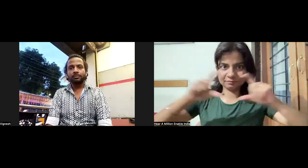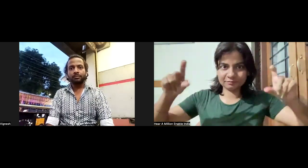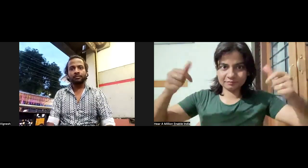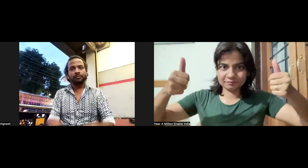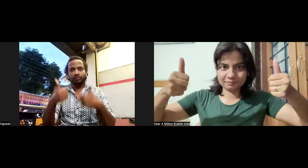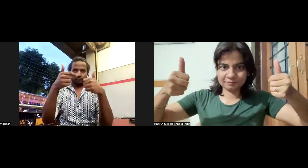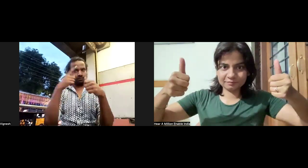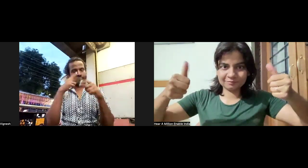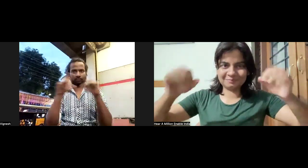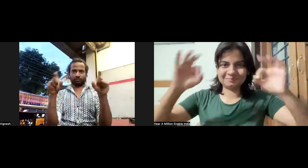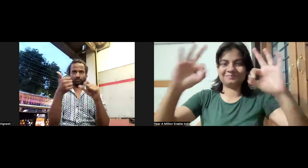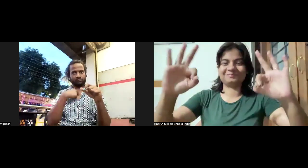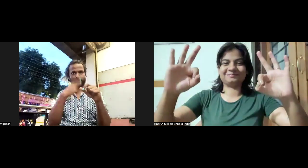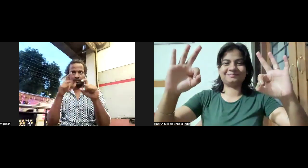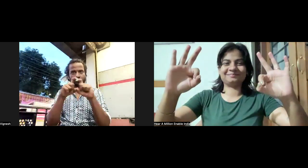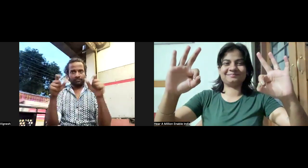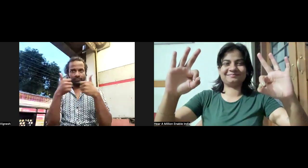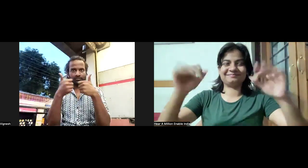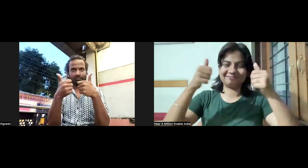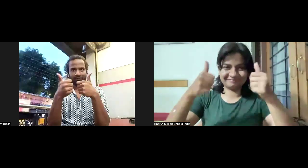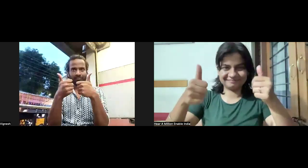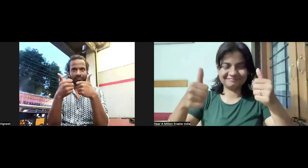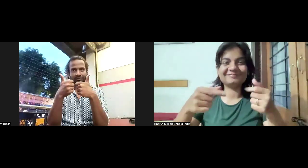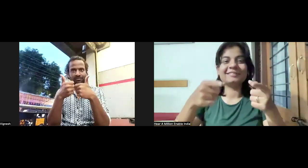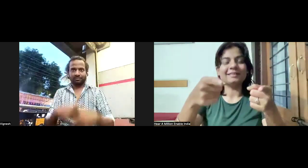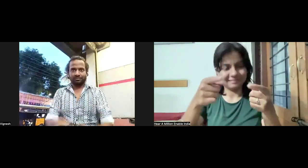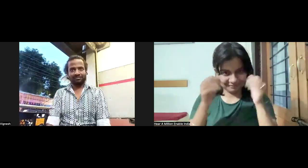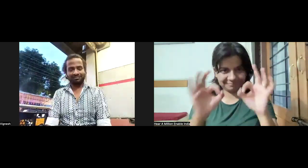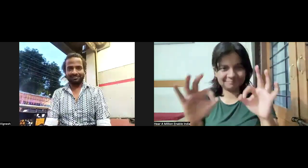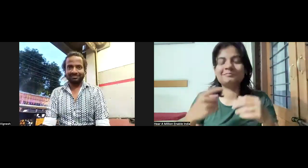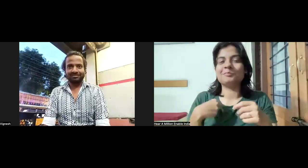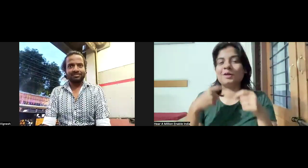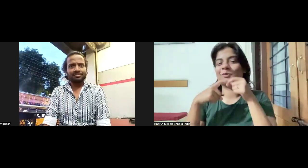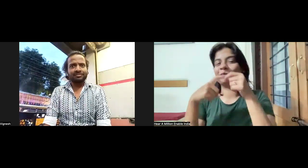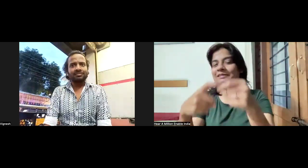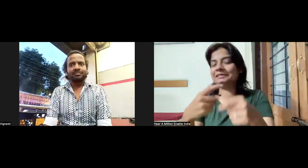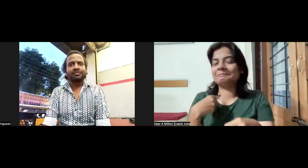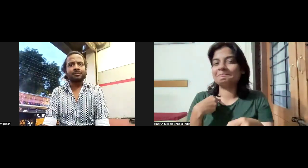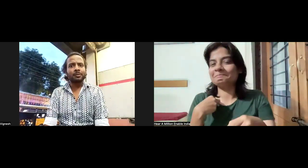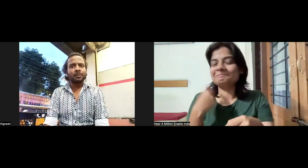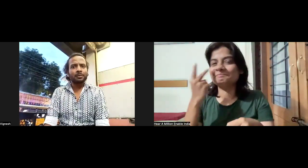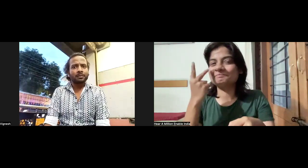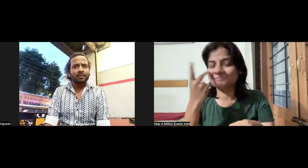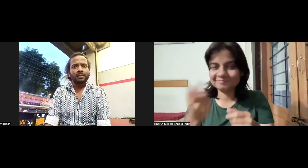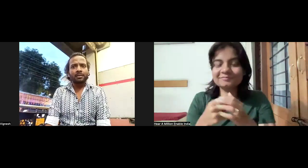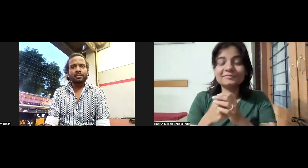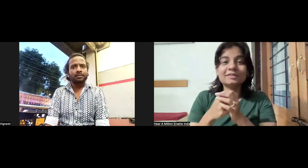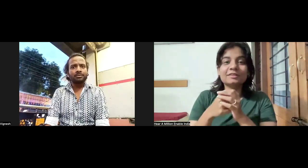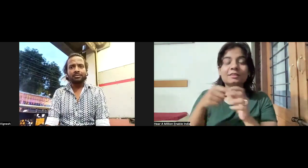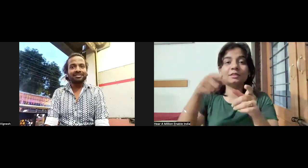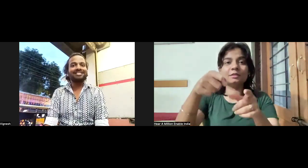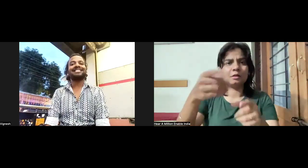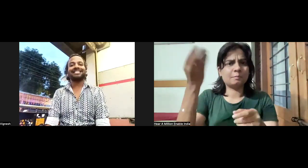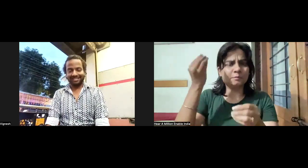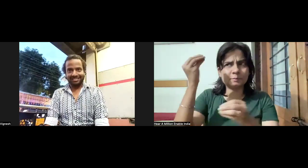Charu here, Harmanpreet facing some internet issues. I'll just step in. Hope that is okay. All of you can see me. So the question